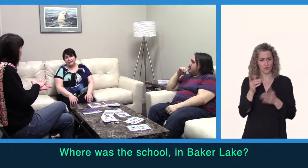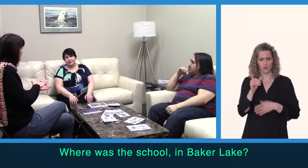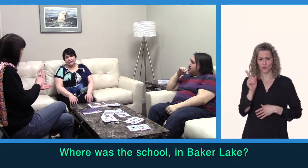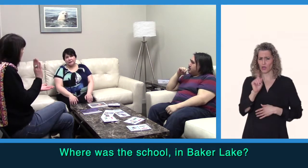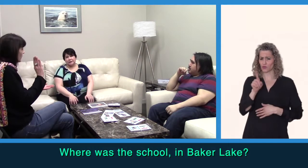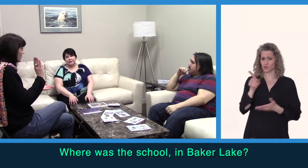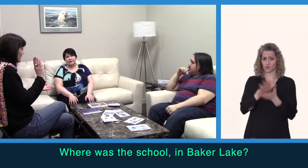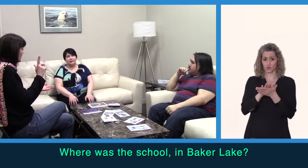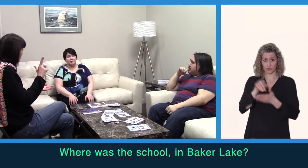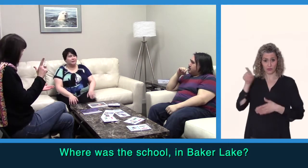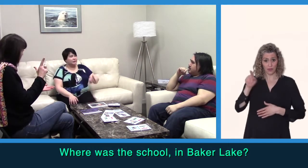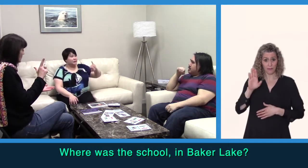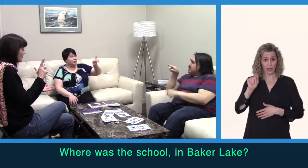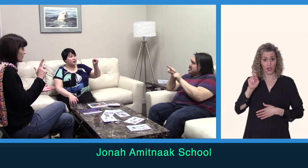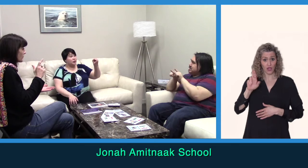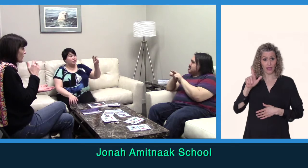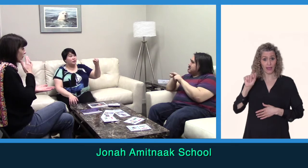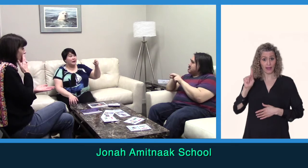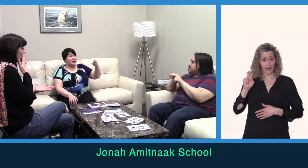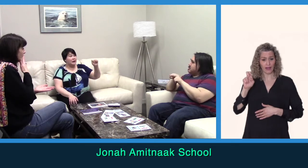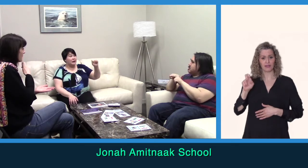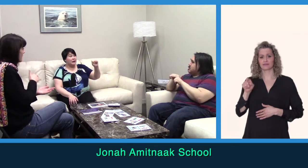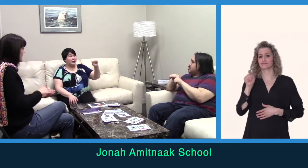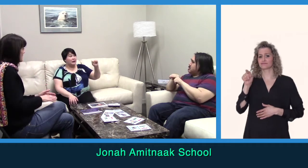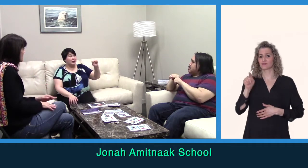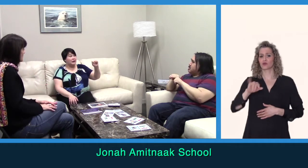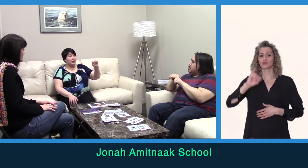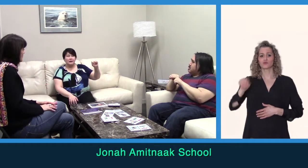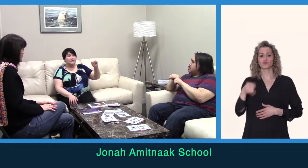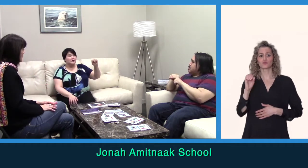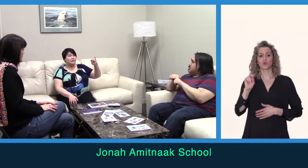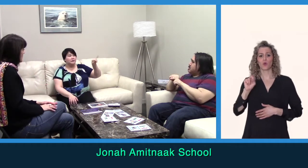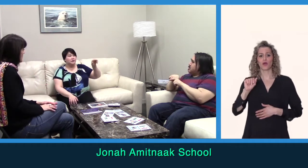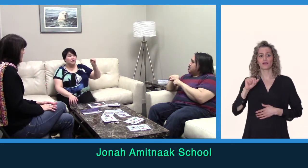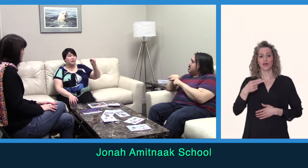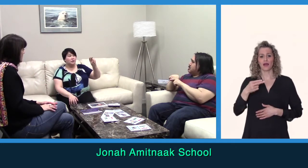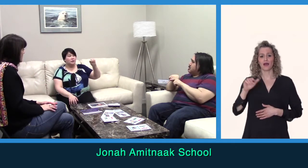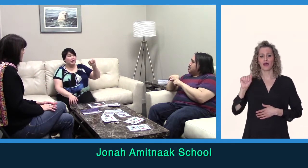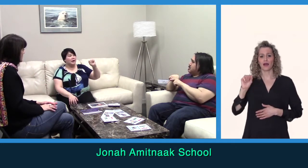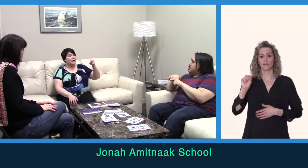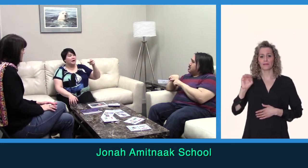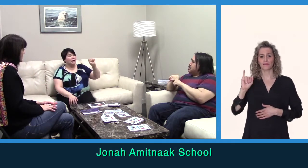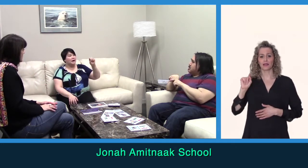the school? In Baker Lake? Jonah.